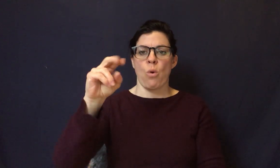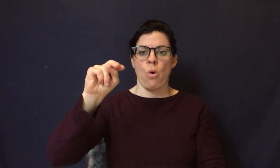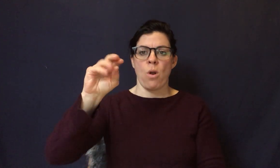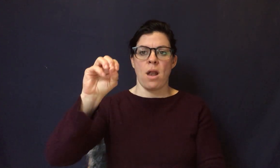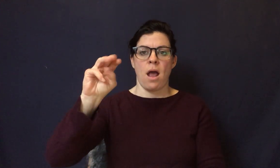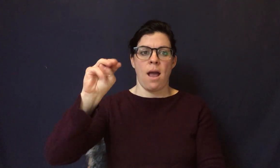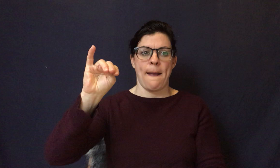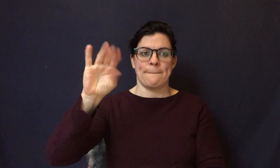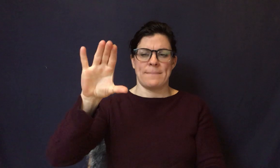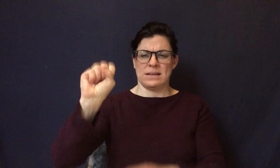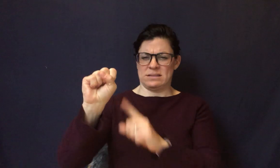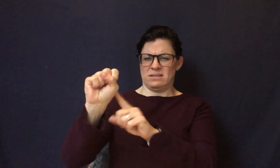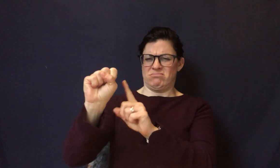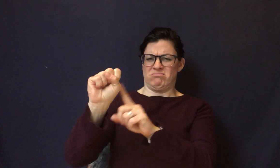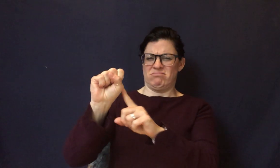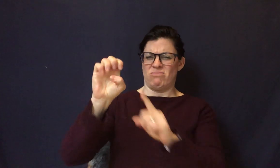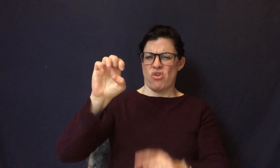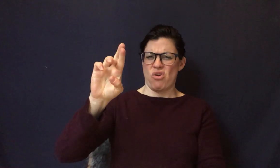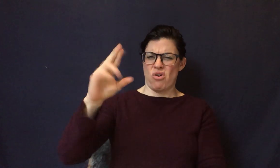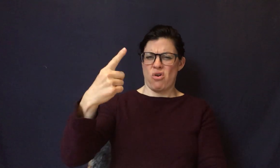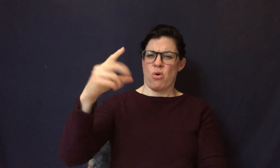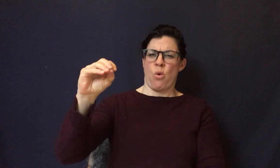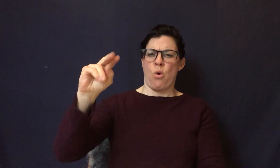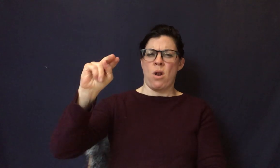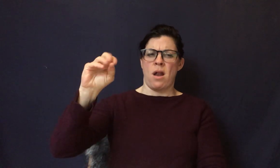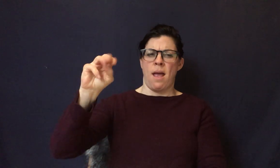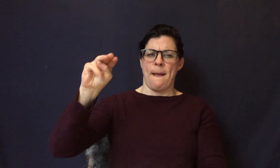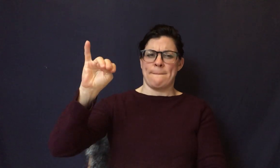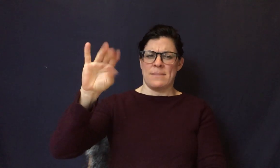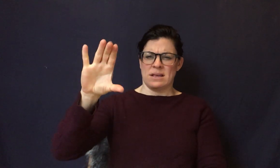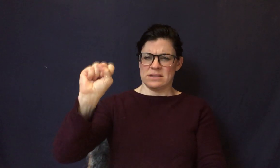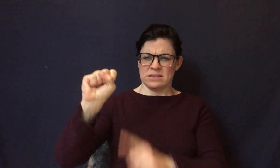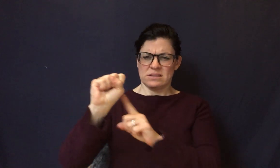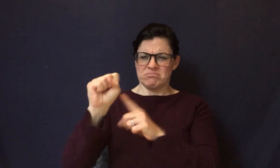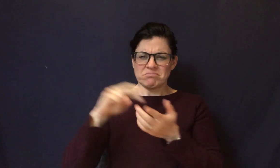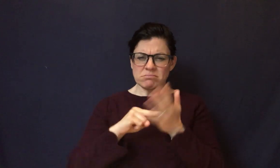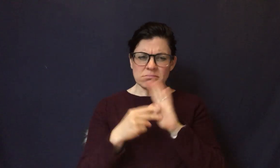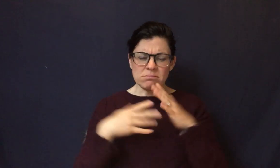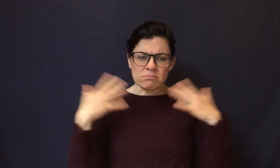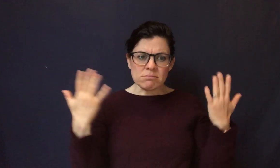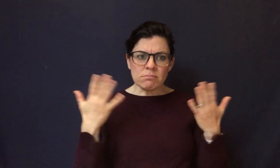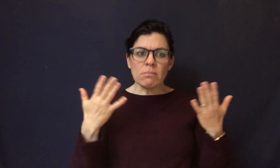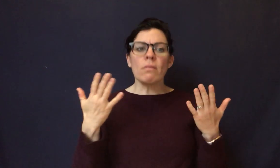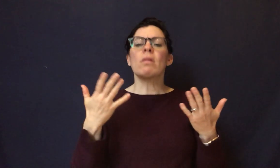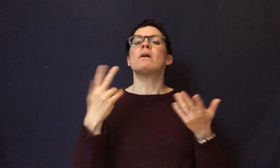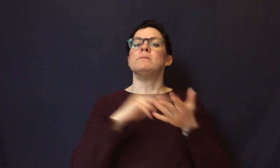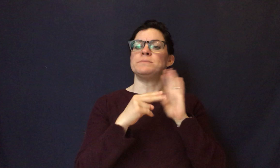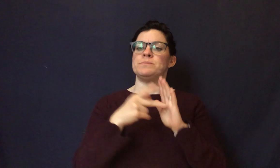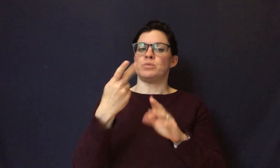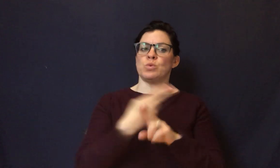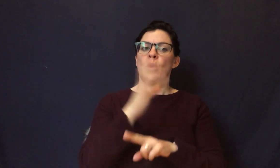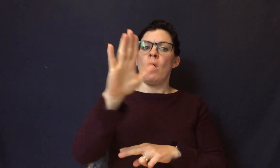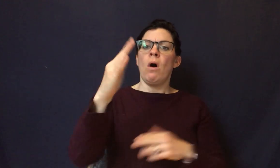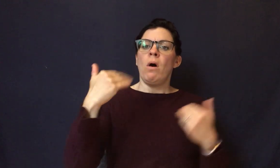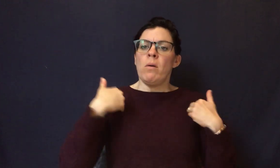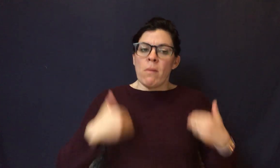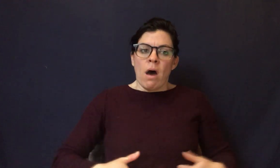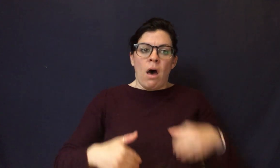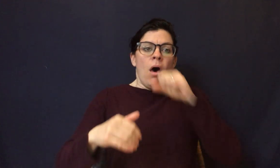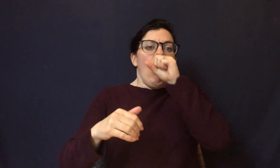your body, use your muscles, things like that. Anybody ever hear anybody gets carpal tunnel syndrome or anything like that? Right,